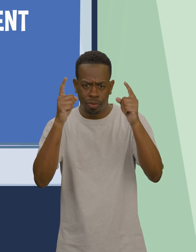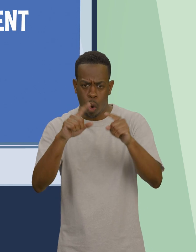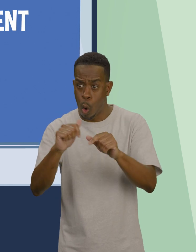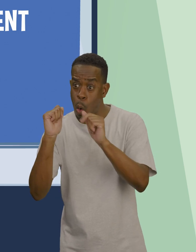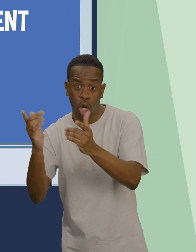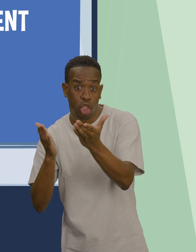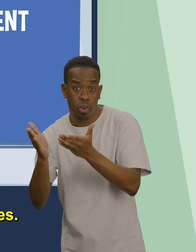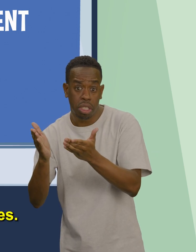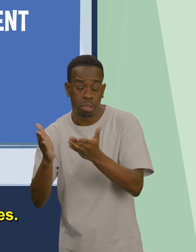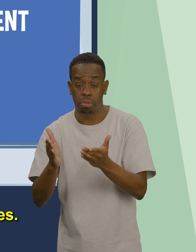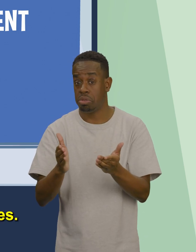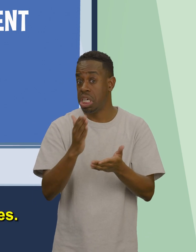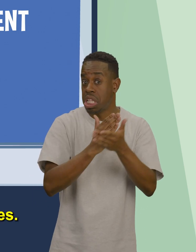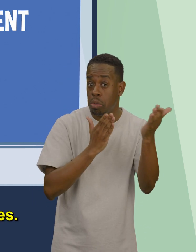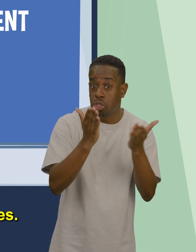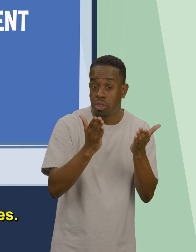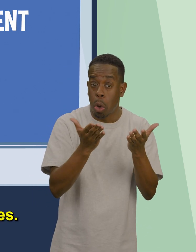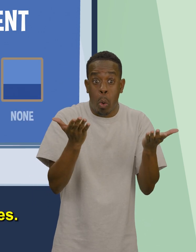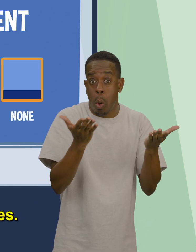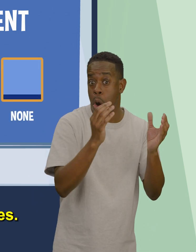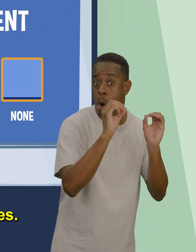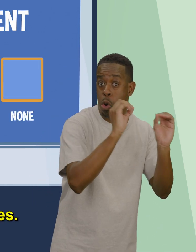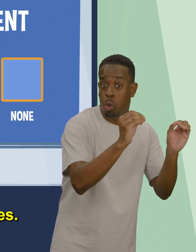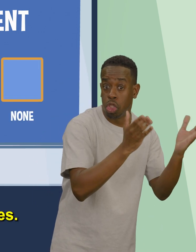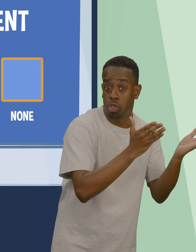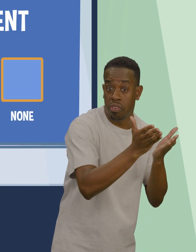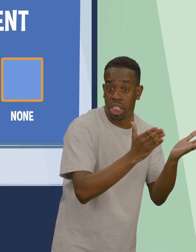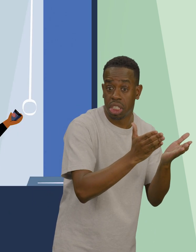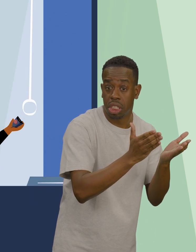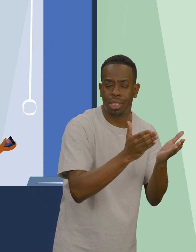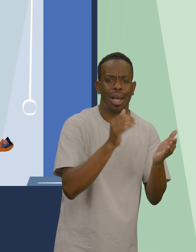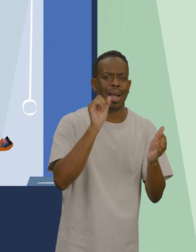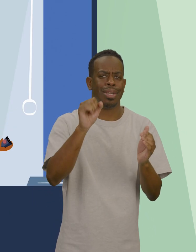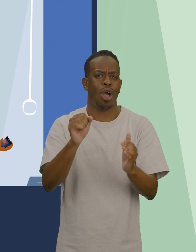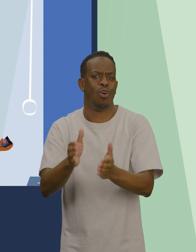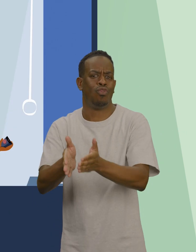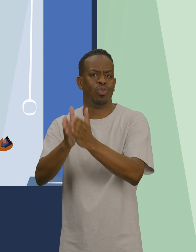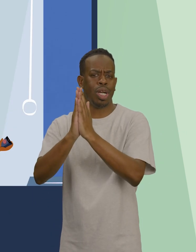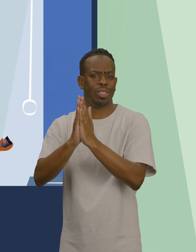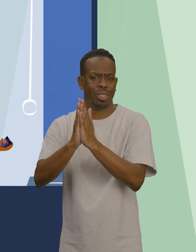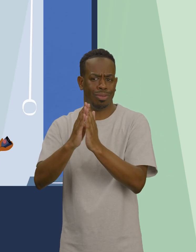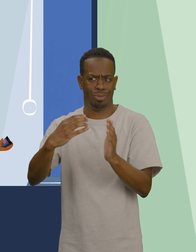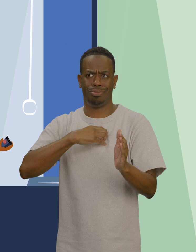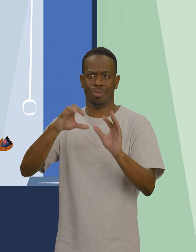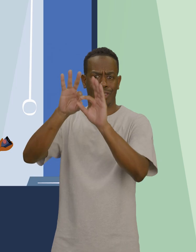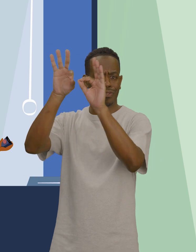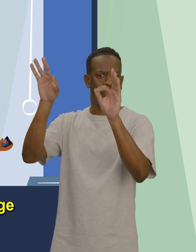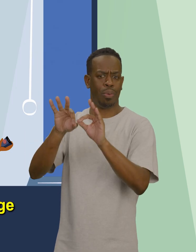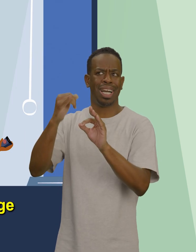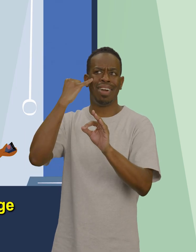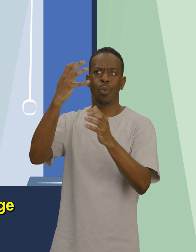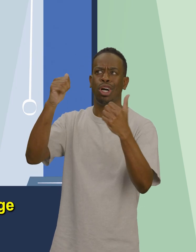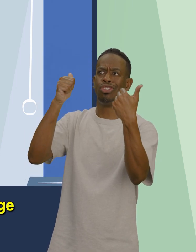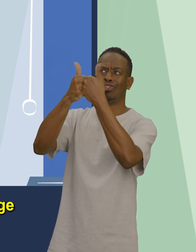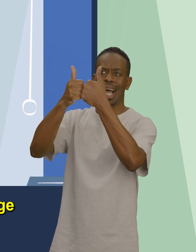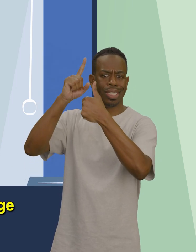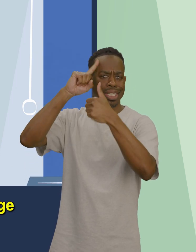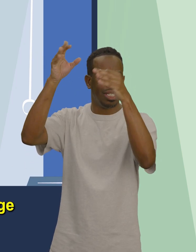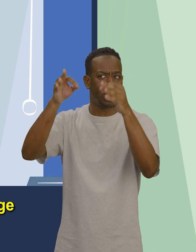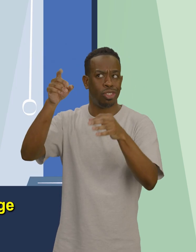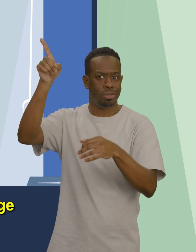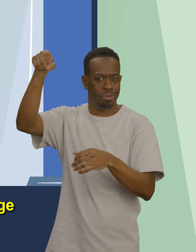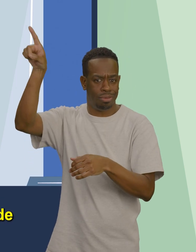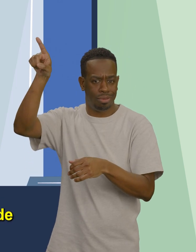all services, some services, or no services. Also, they can request a notice of action if there is a need to